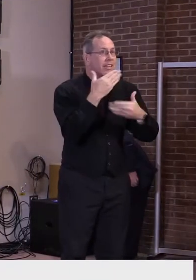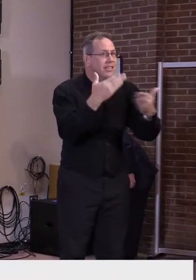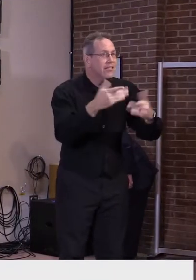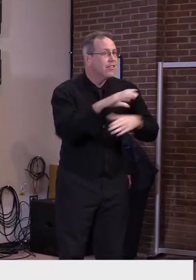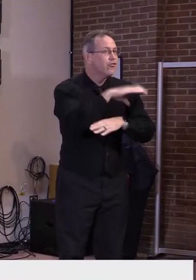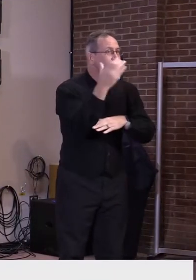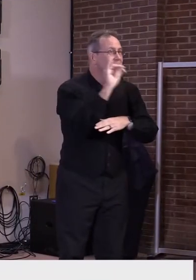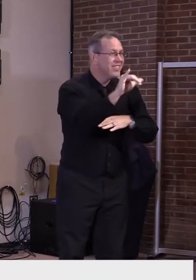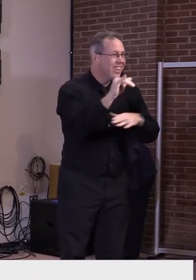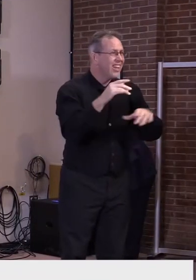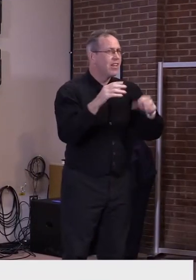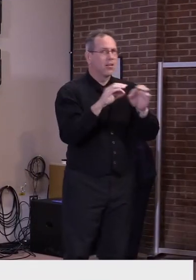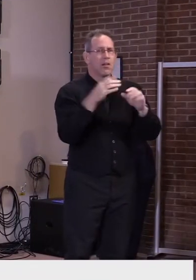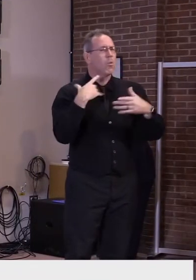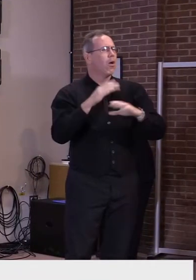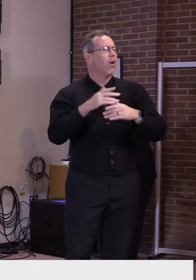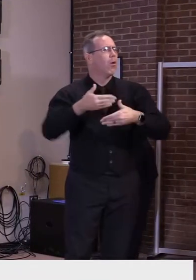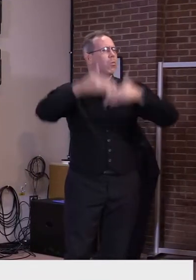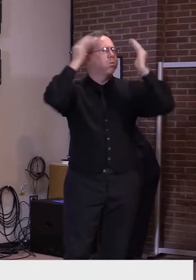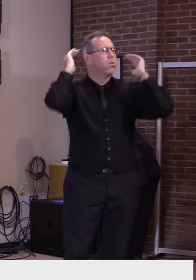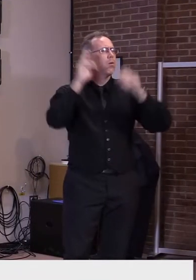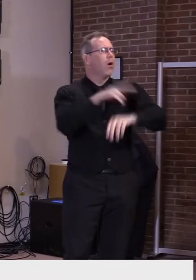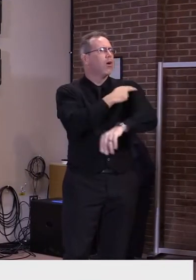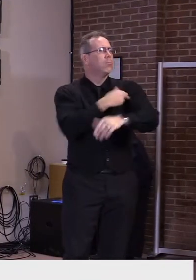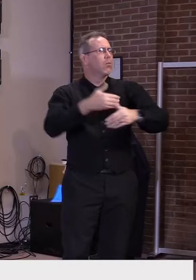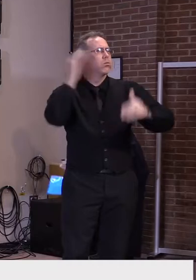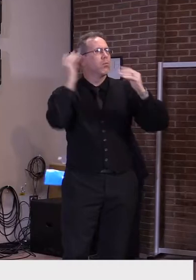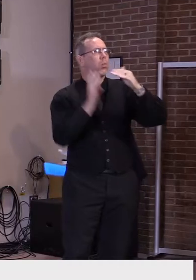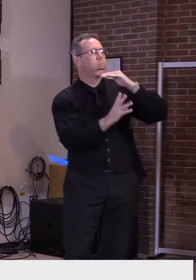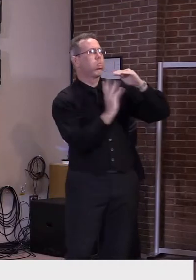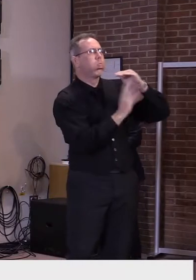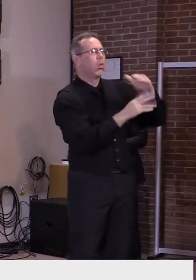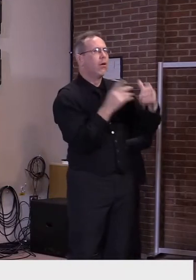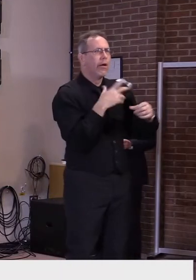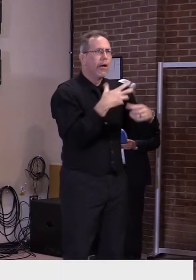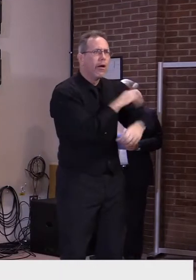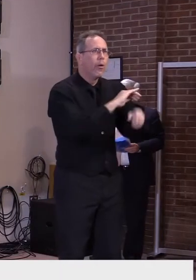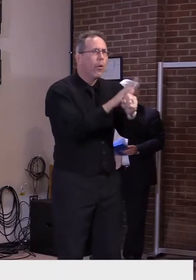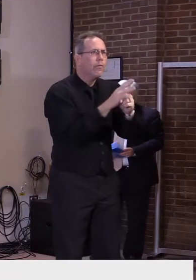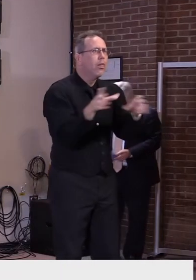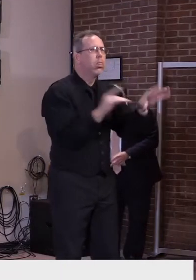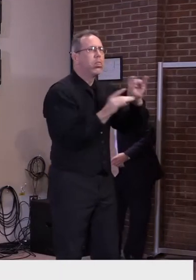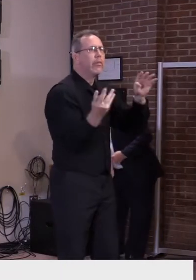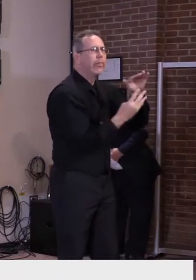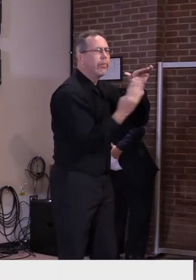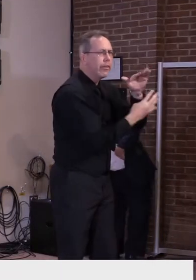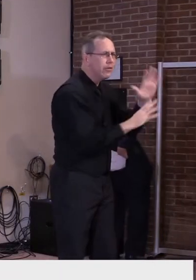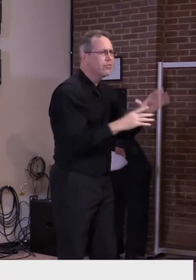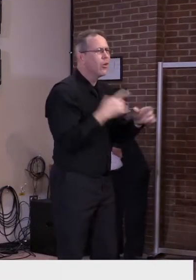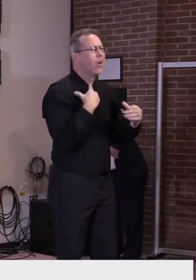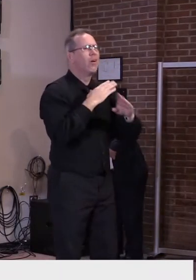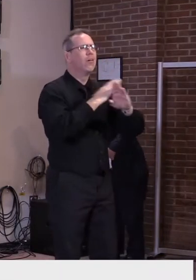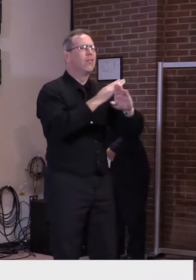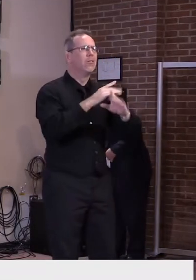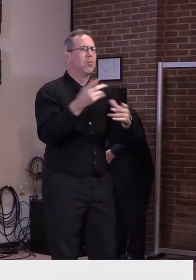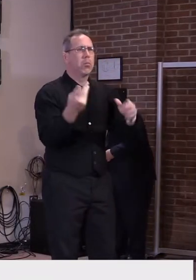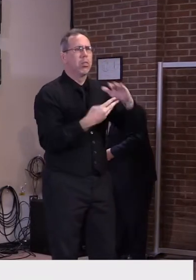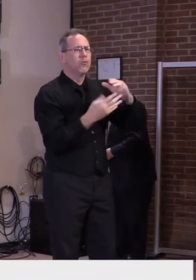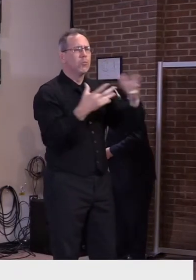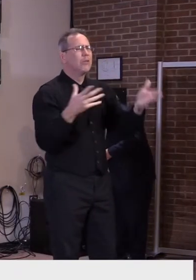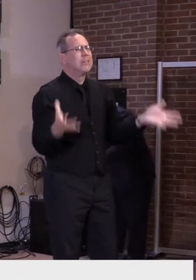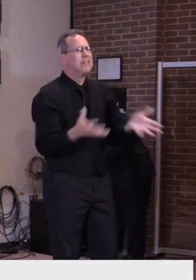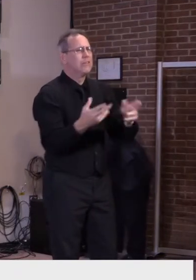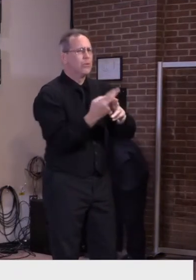capacity. So the first common sense thing you can do is get vaccinated. The data speaks for itself.